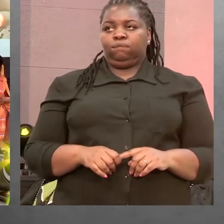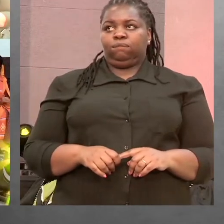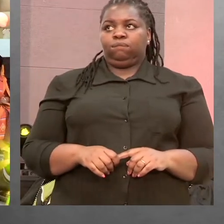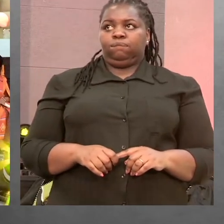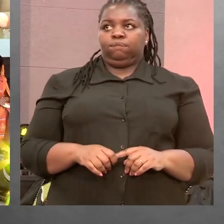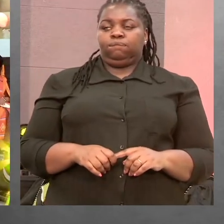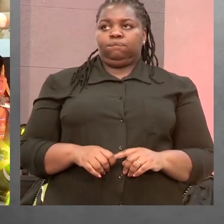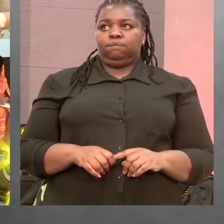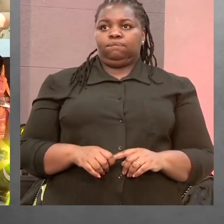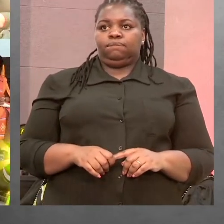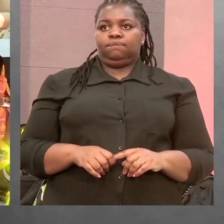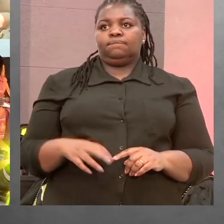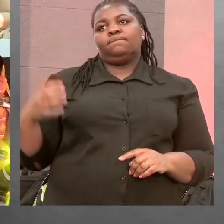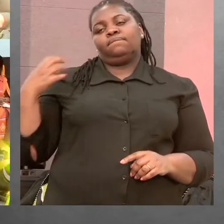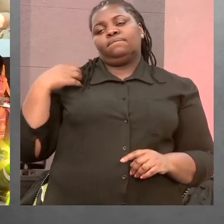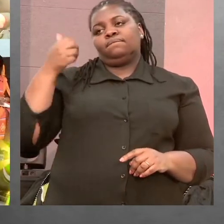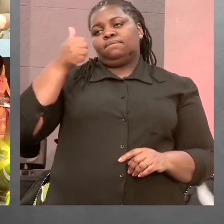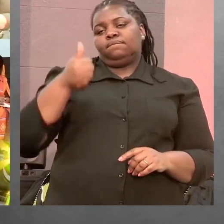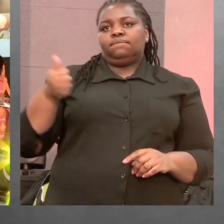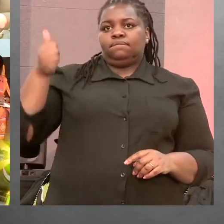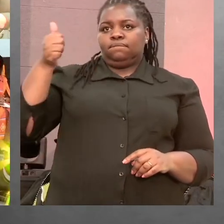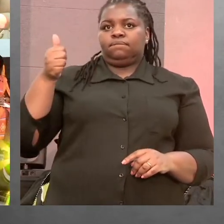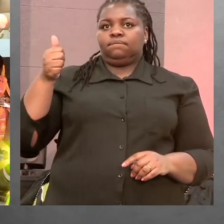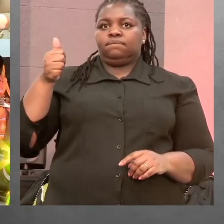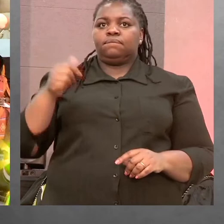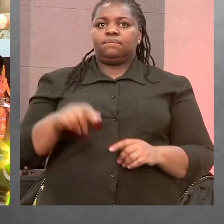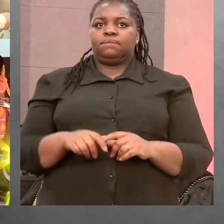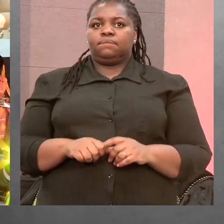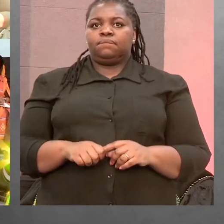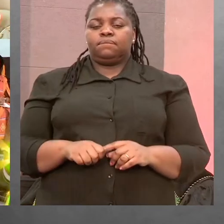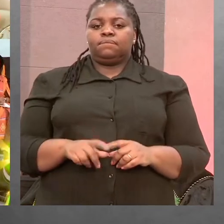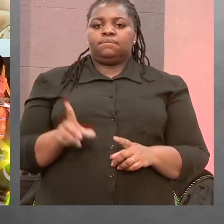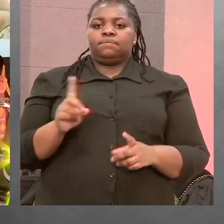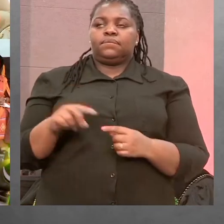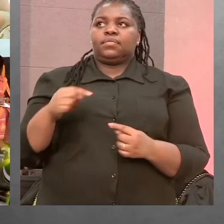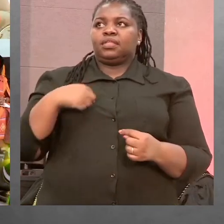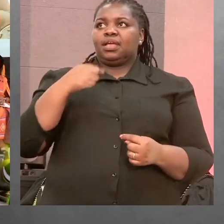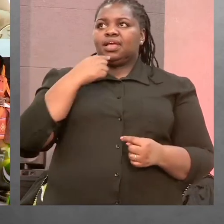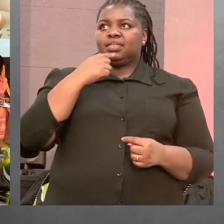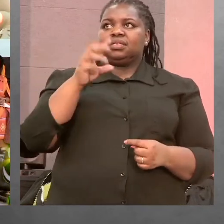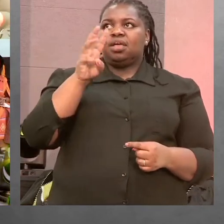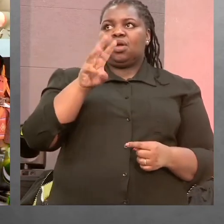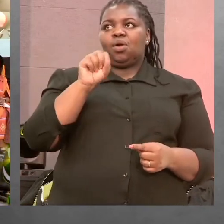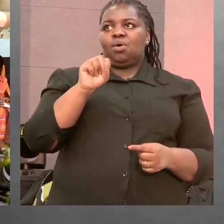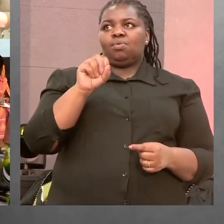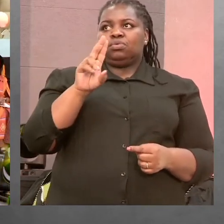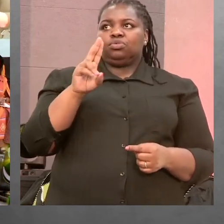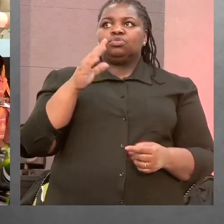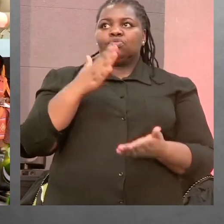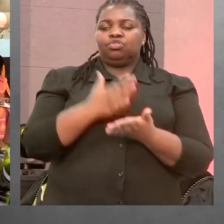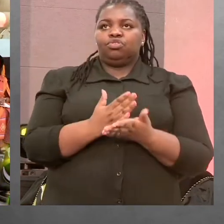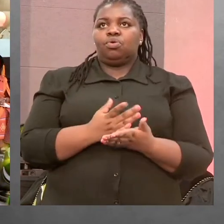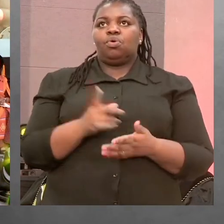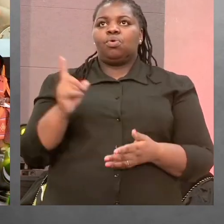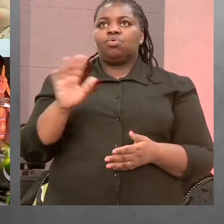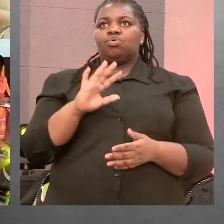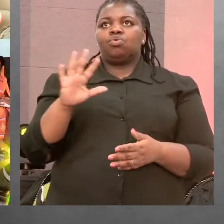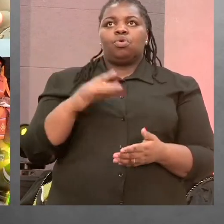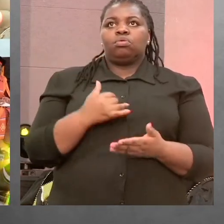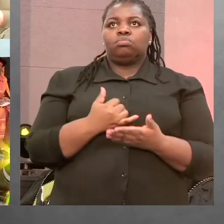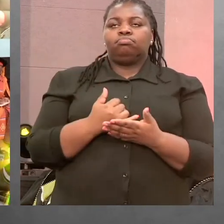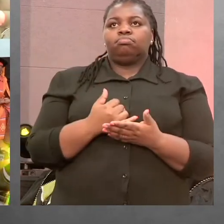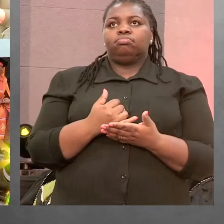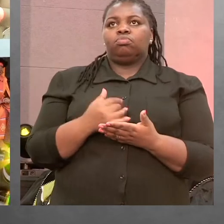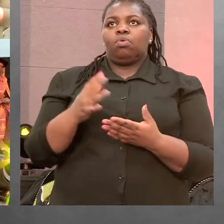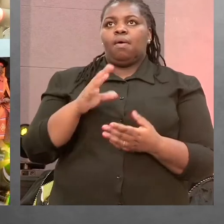Chancellor Gobodo, by returning to, I'll say WUSU for short, you do not only